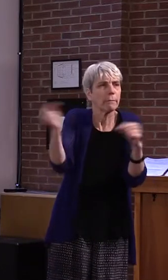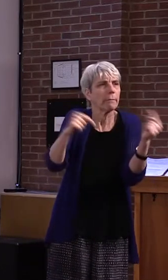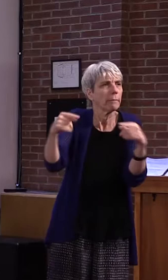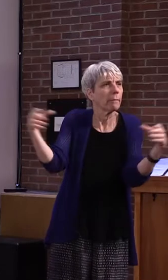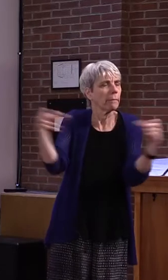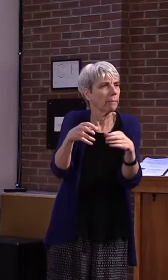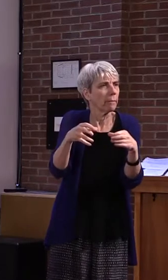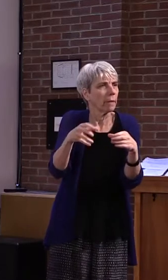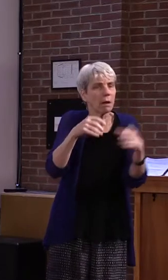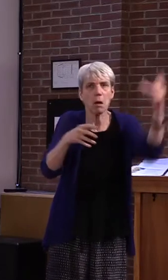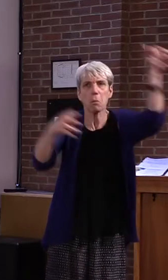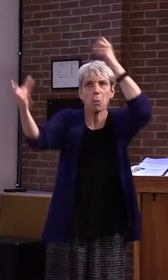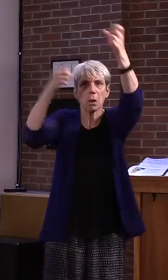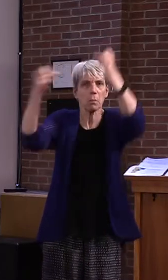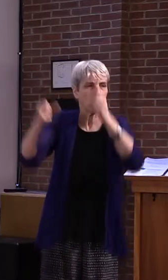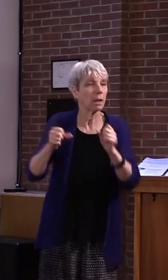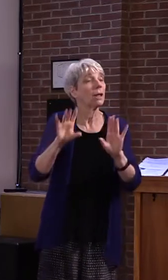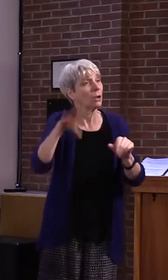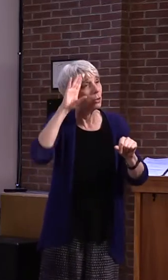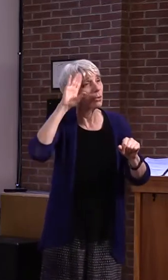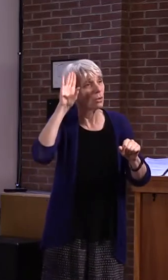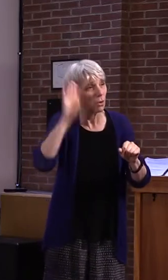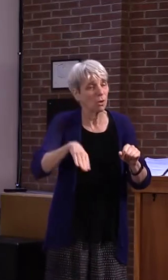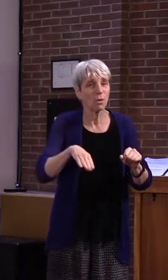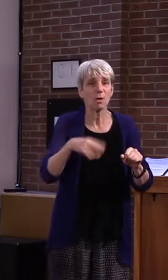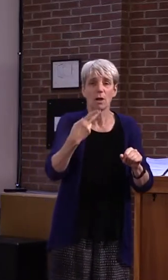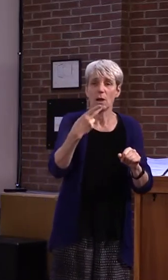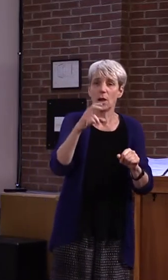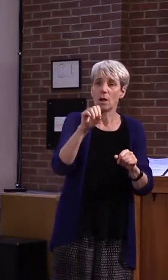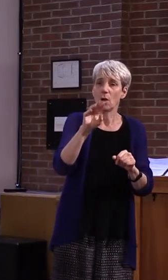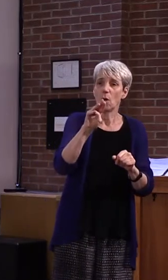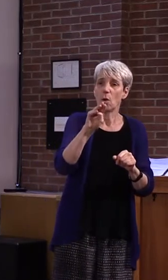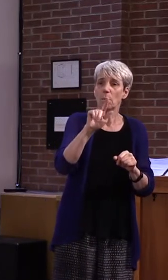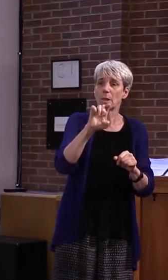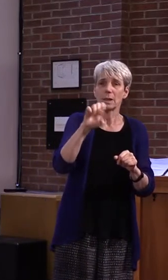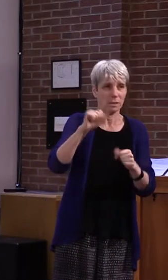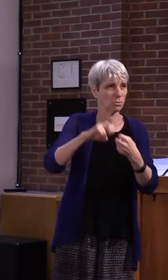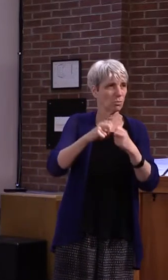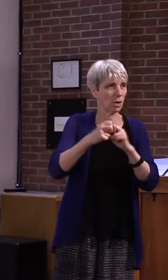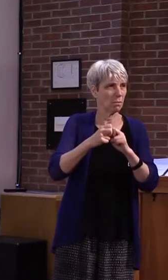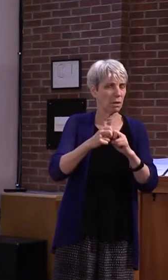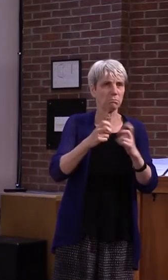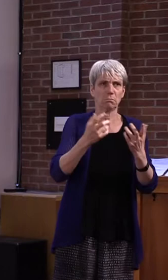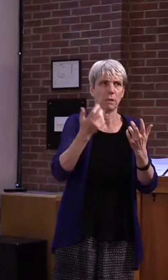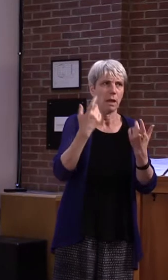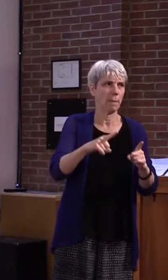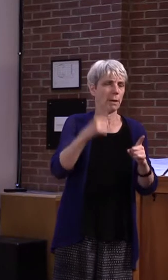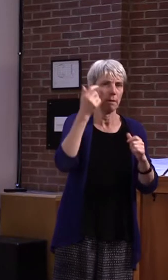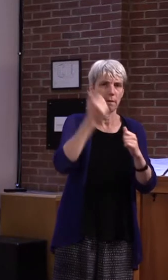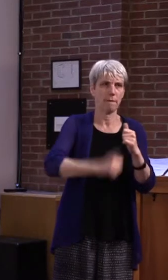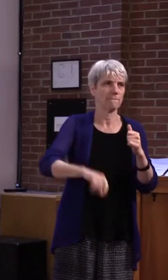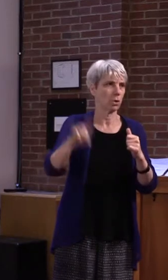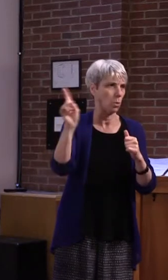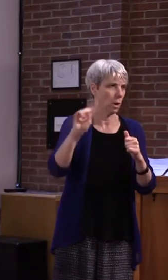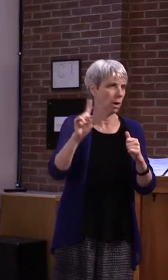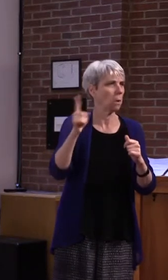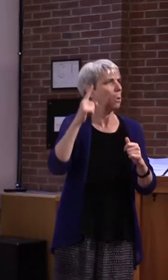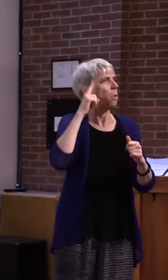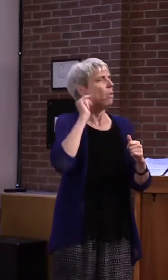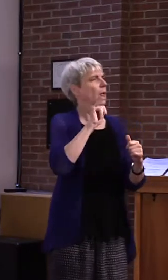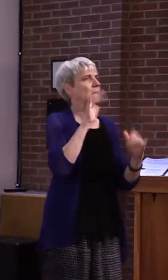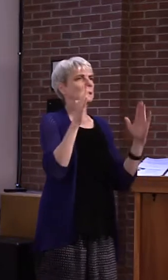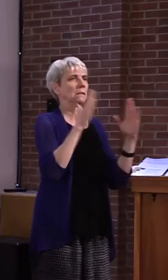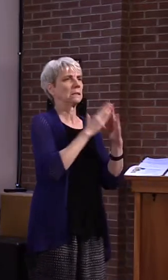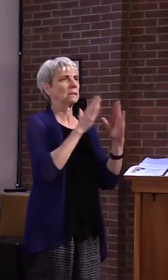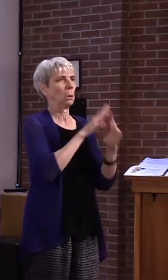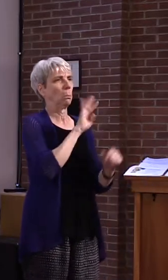knows, homelessness happens in most places, can happen in more places in Vermont than many people in